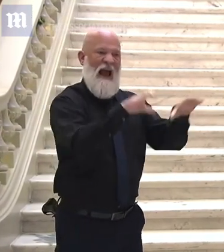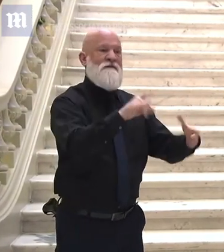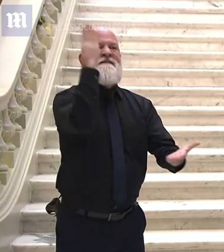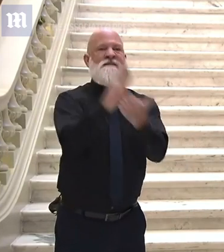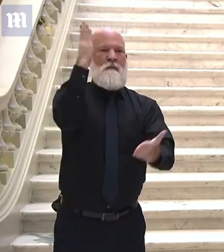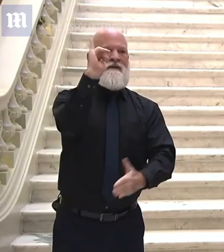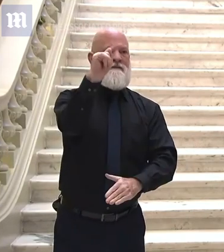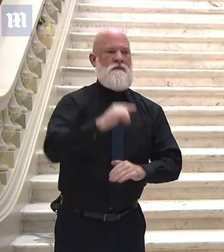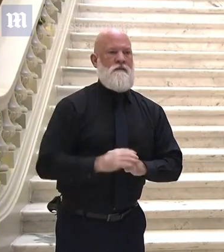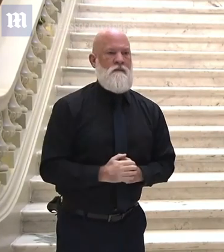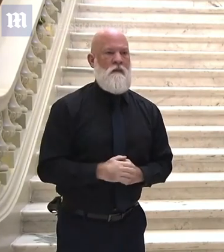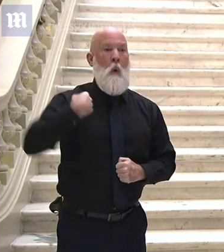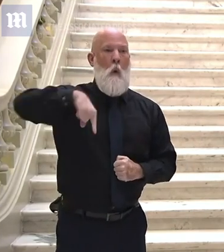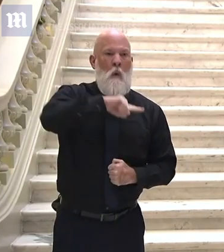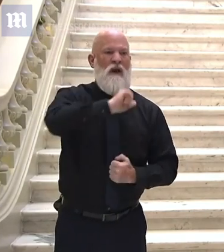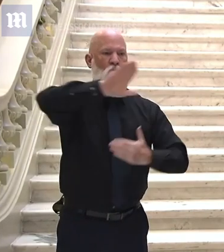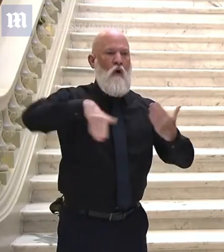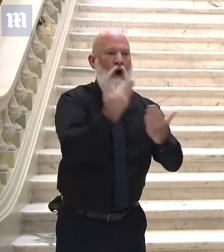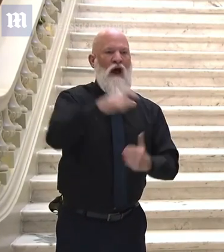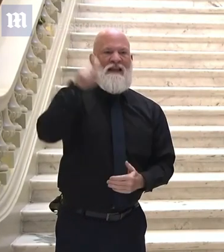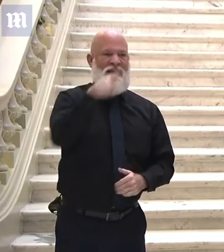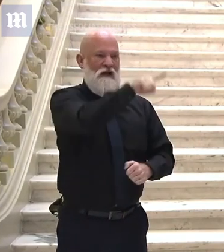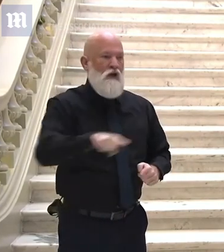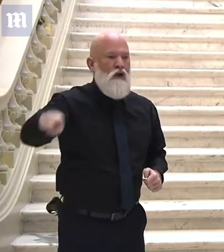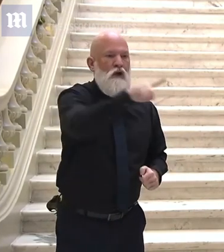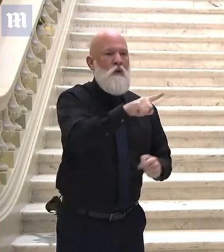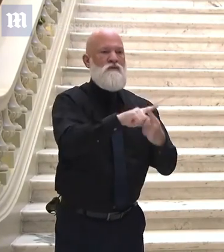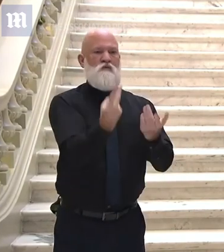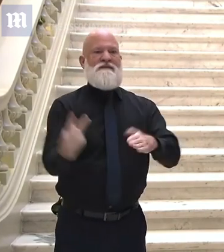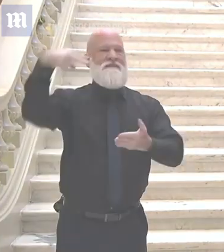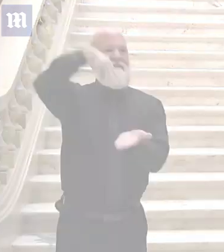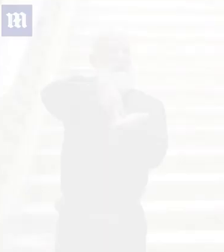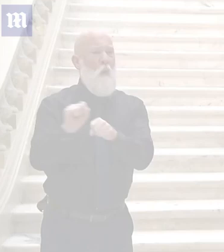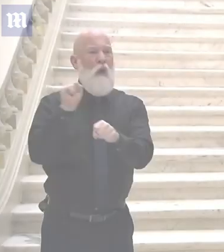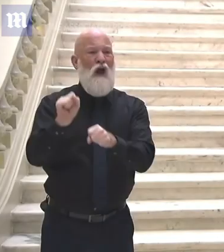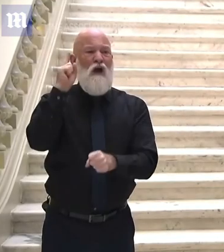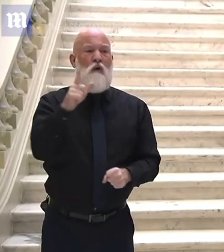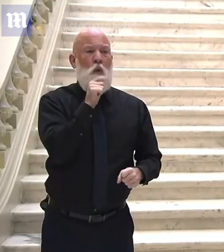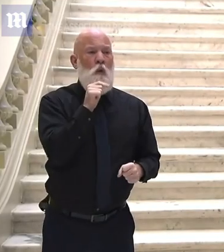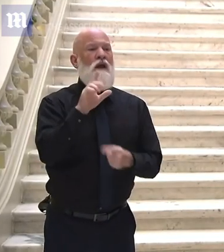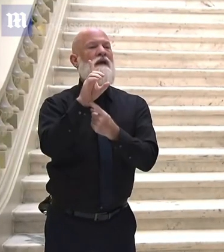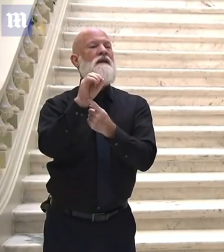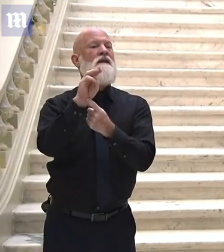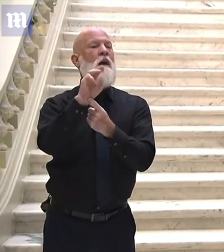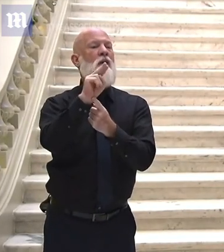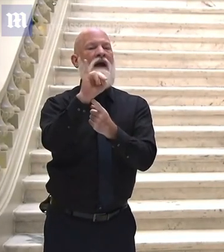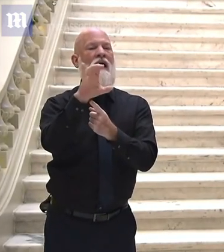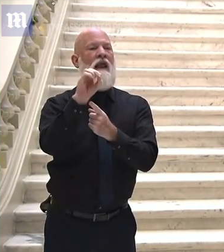you to step up and if you're gonna take a position of leadership show some his family's getting harassed